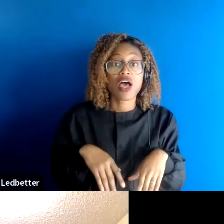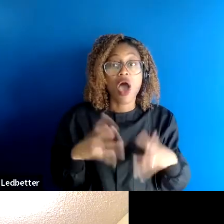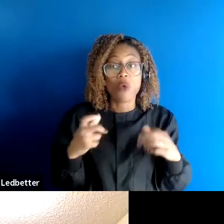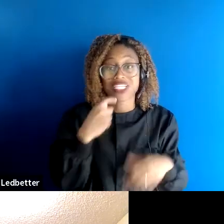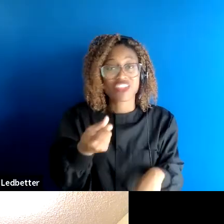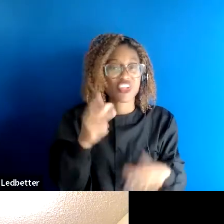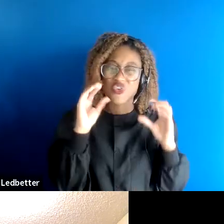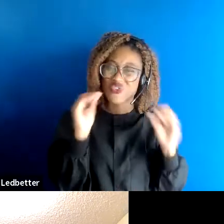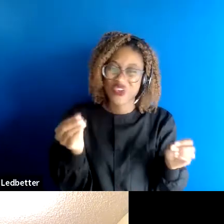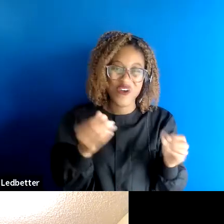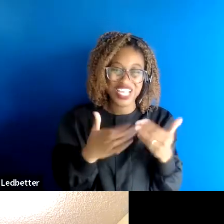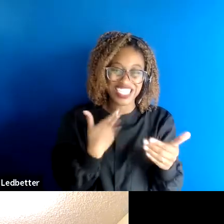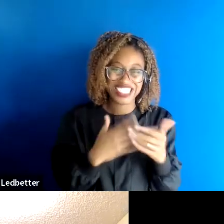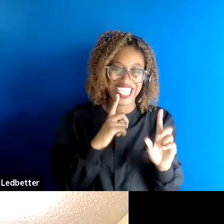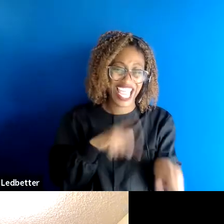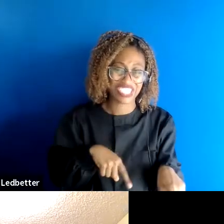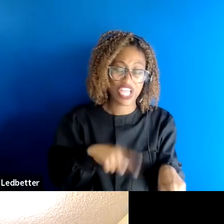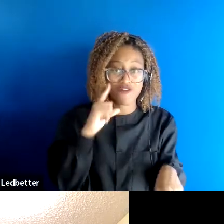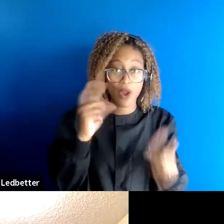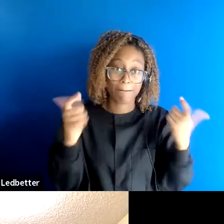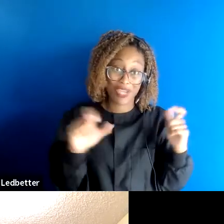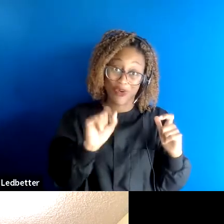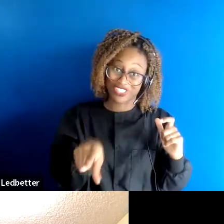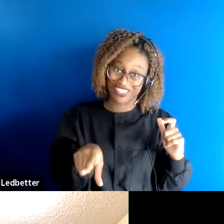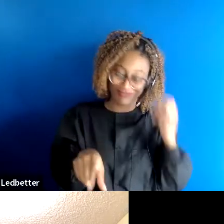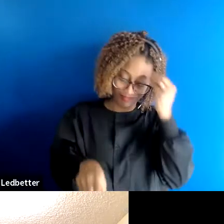no easy answers to big questions.